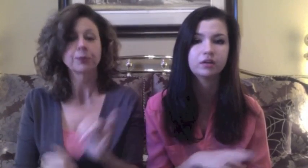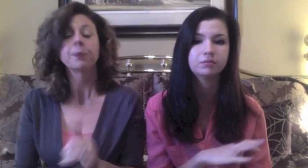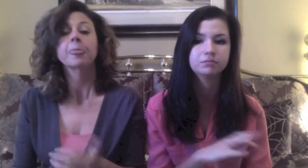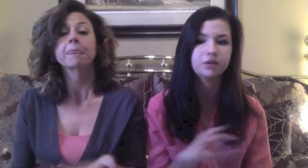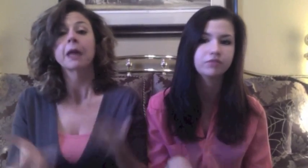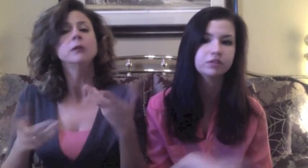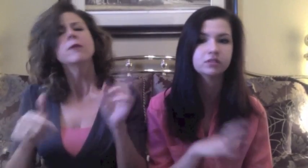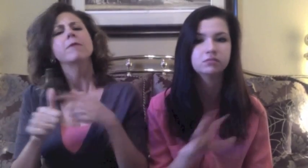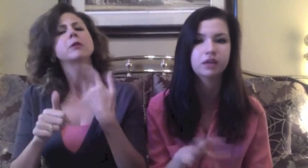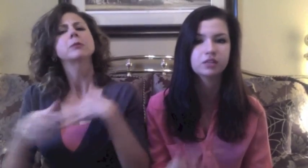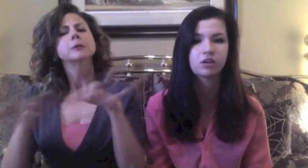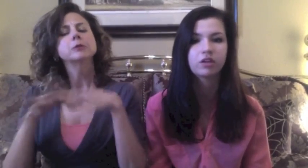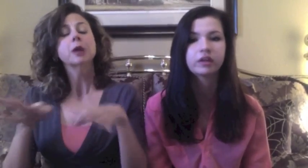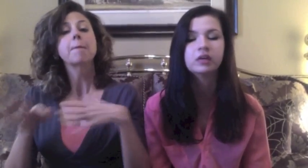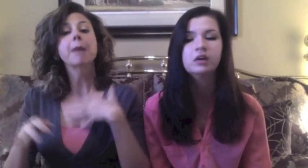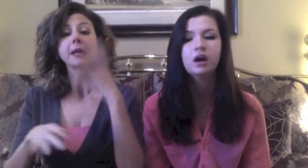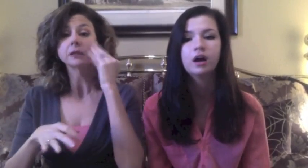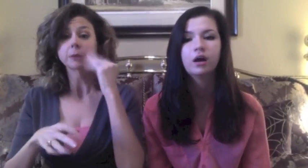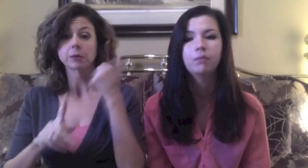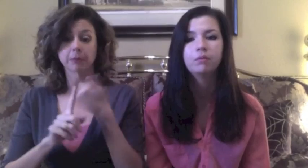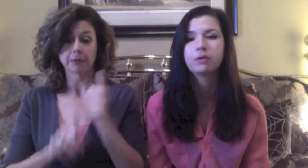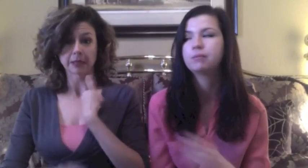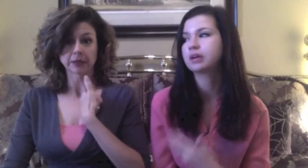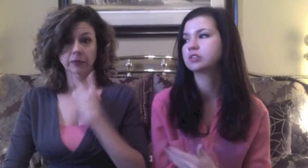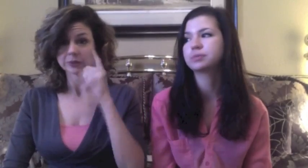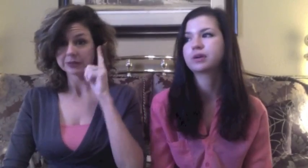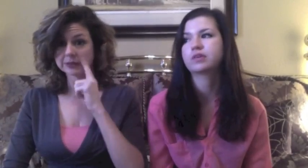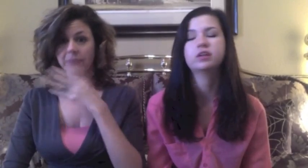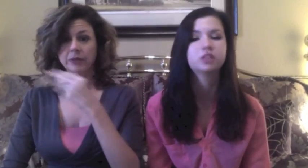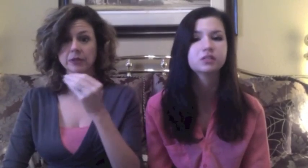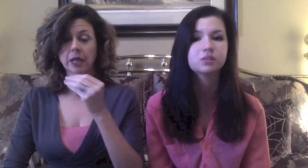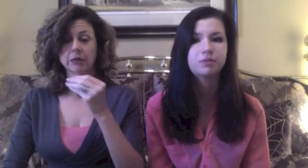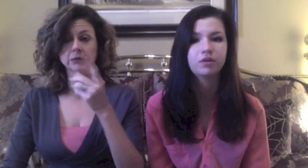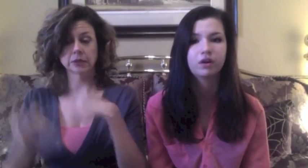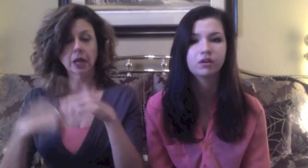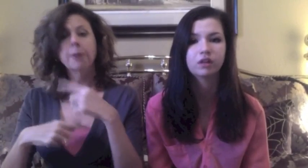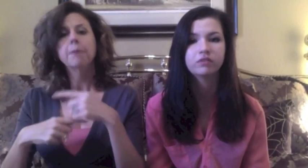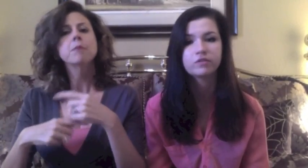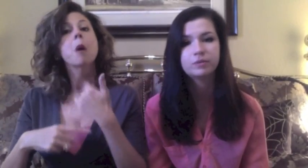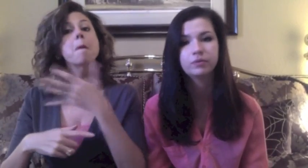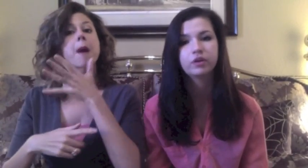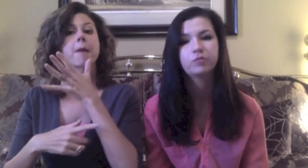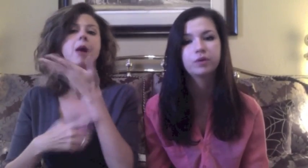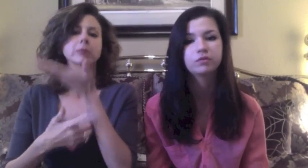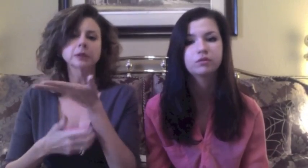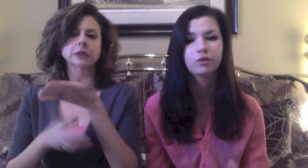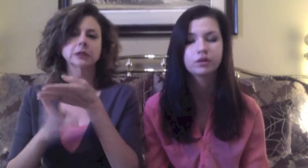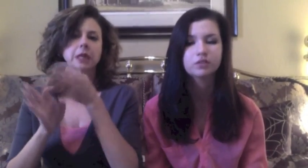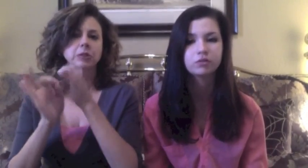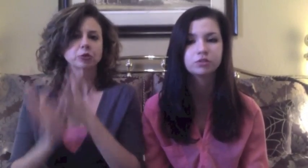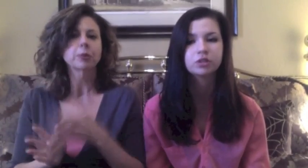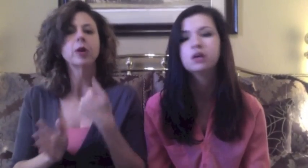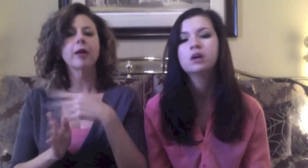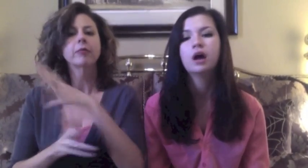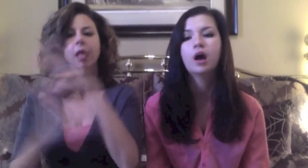with deafness and ASL and all that. With my mom being an interpreter, I've had a chance to be around a lot of deaf people, and I've been around deaf